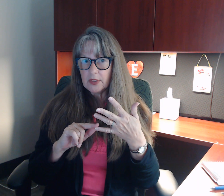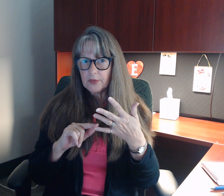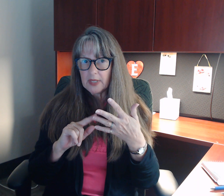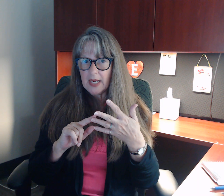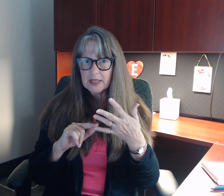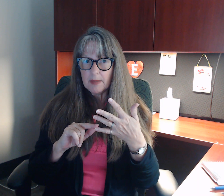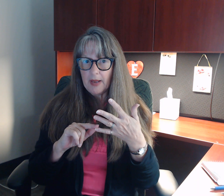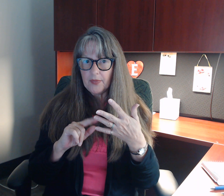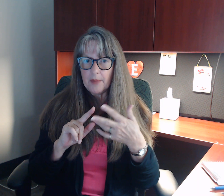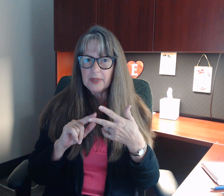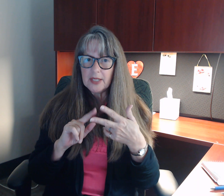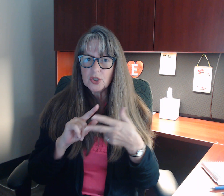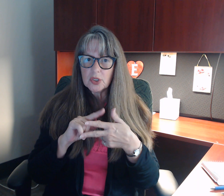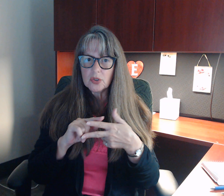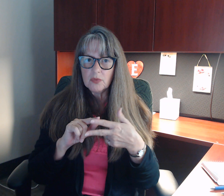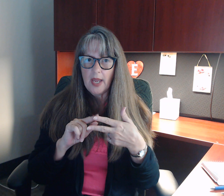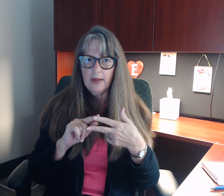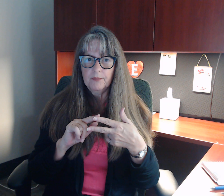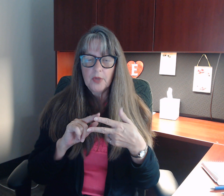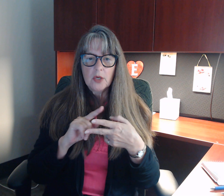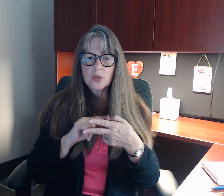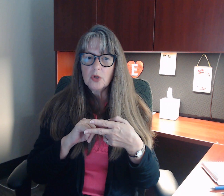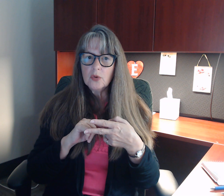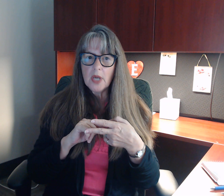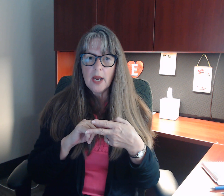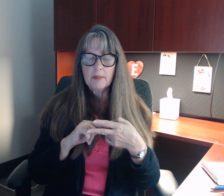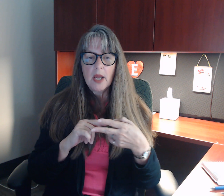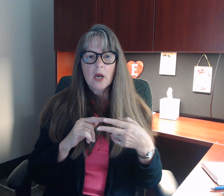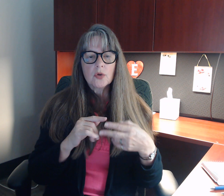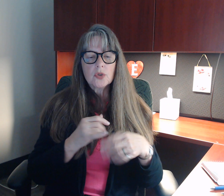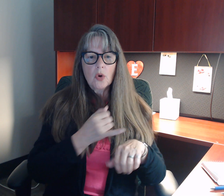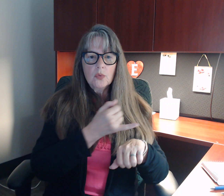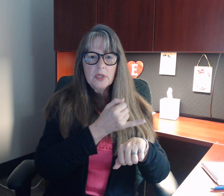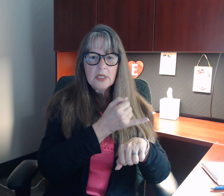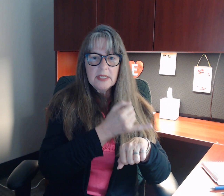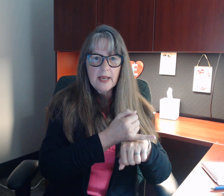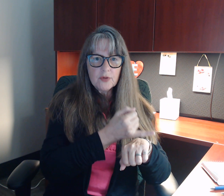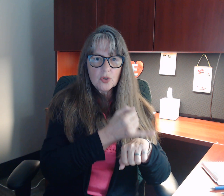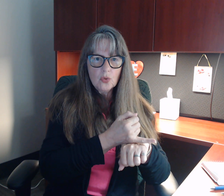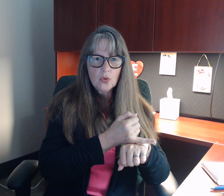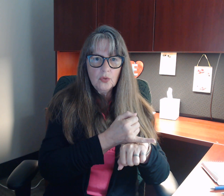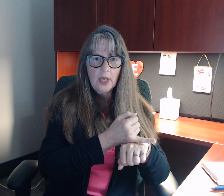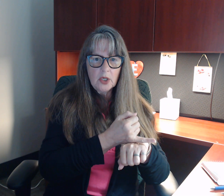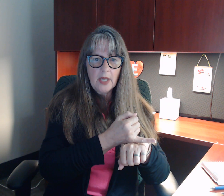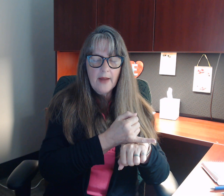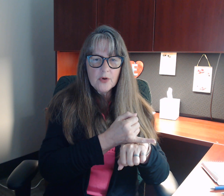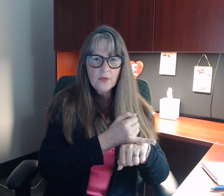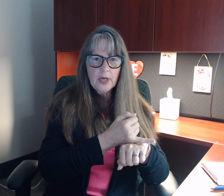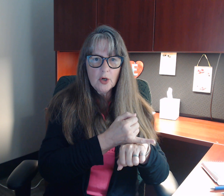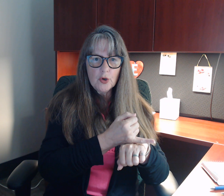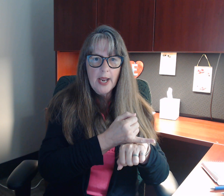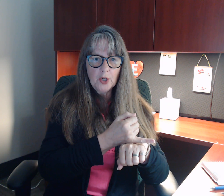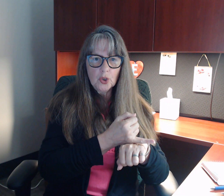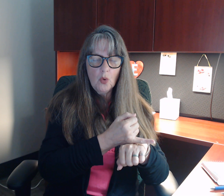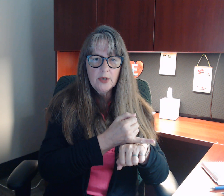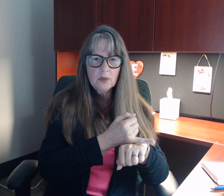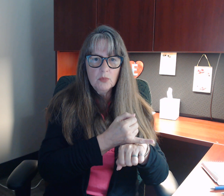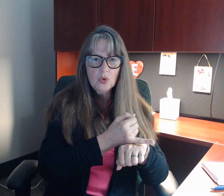different kinds about that, but let's just do that. So no time. So deaf school, now you're going to have it over here. Now you're going to move